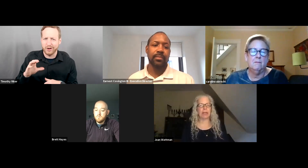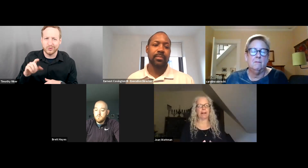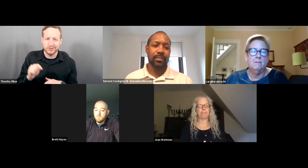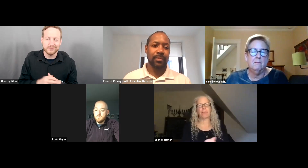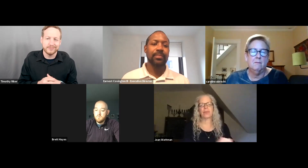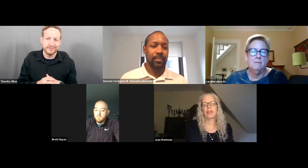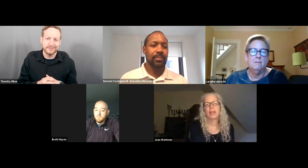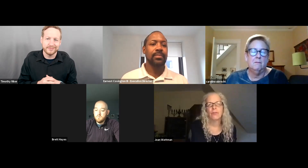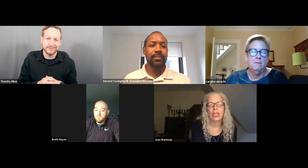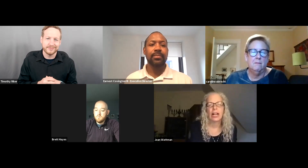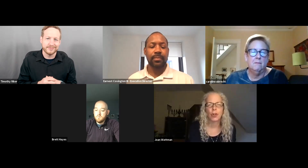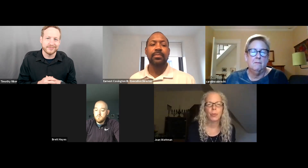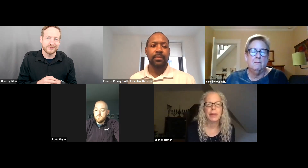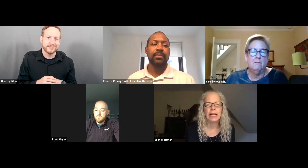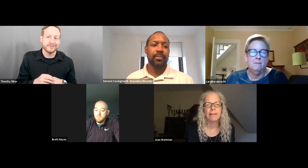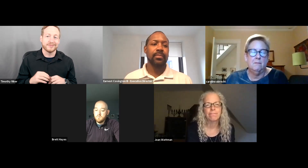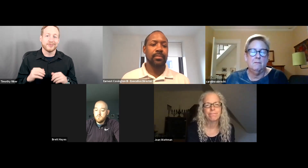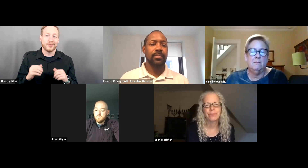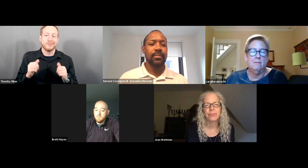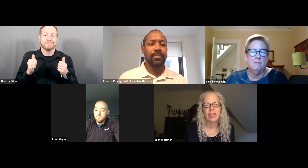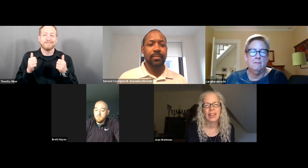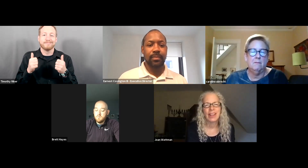next meeting, for the October meeting.